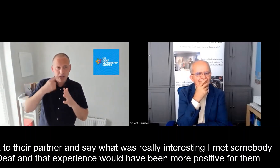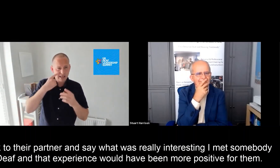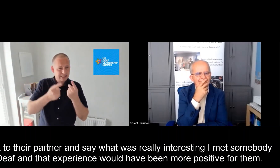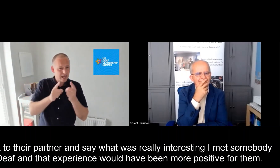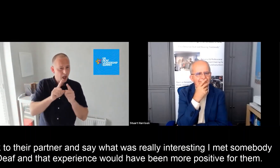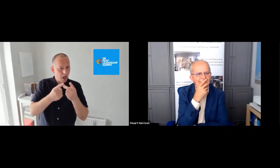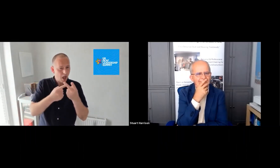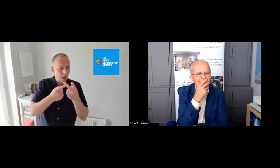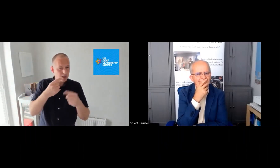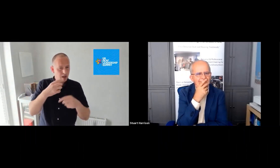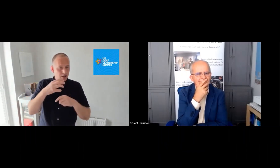them.